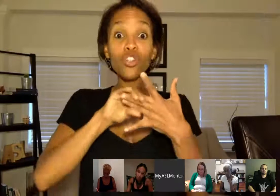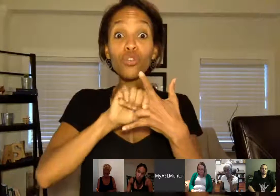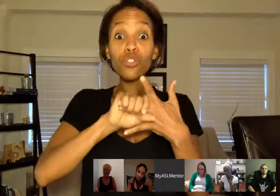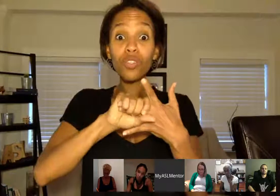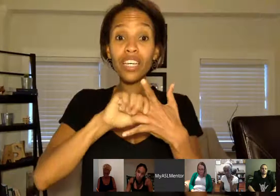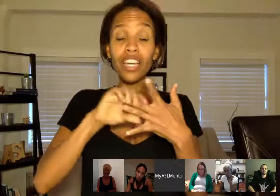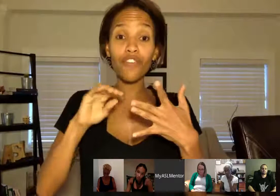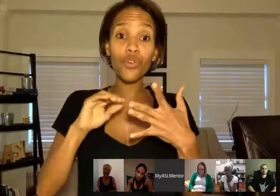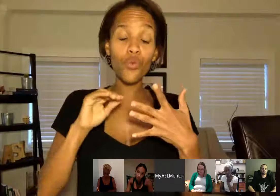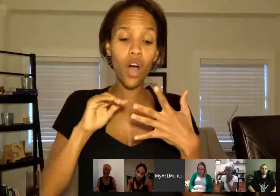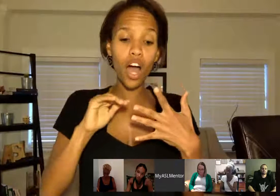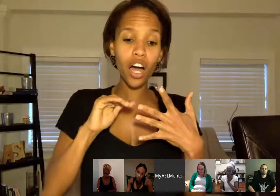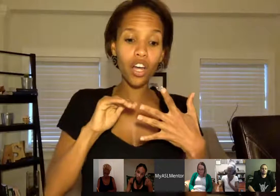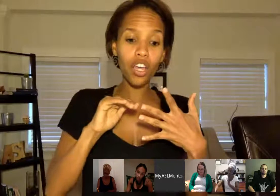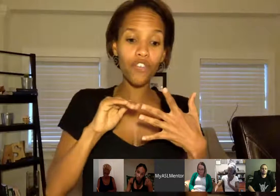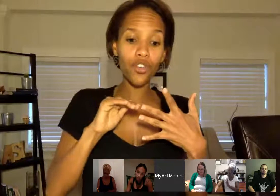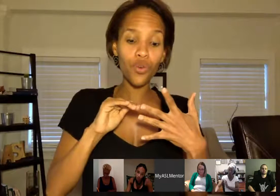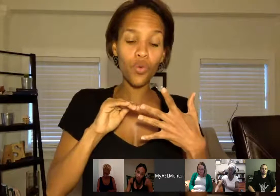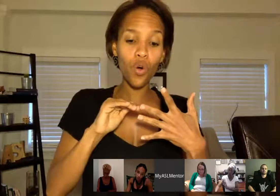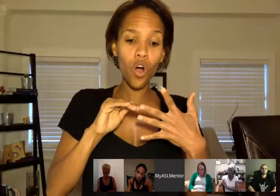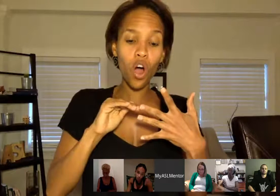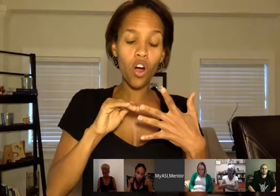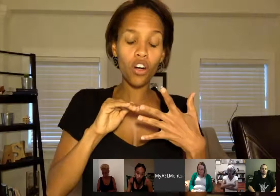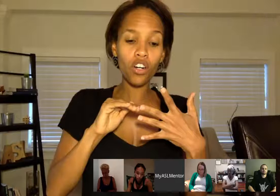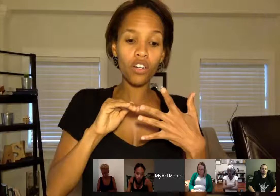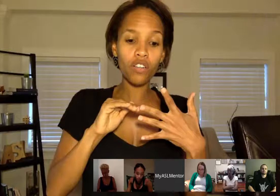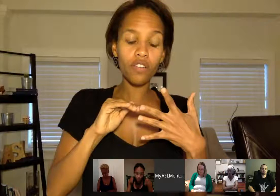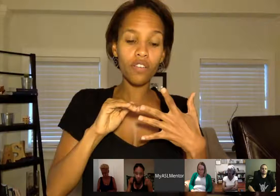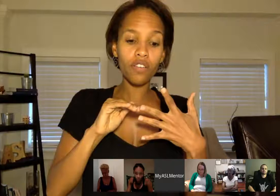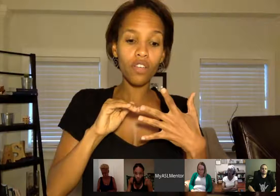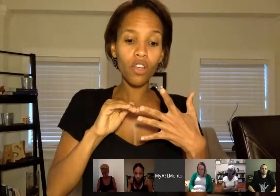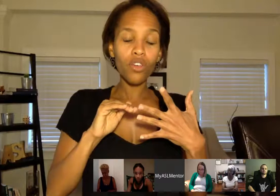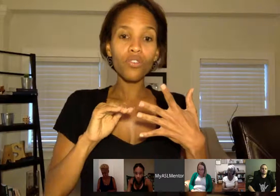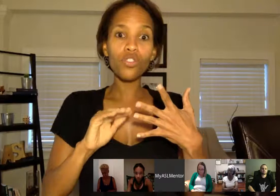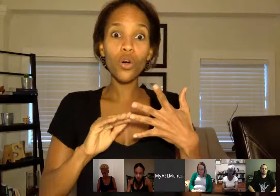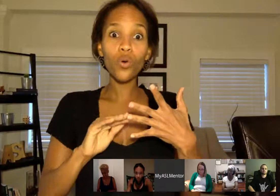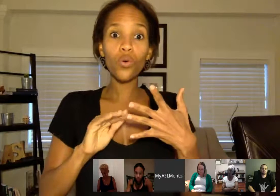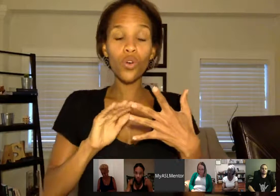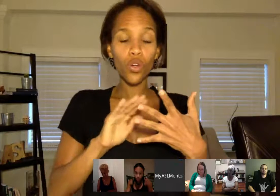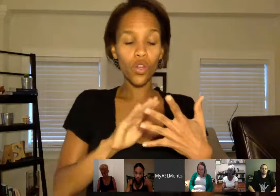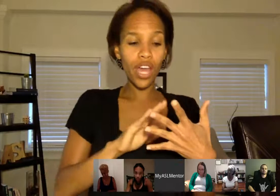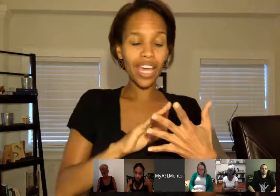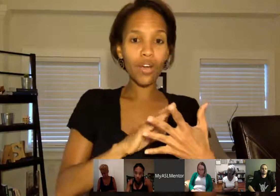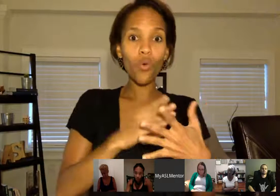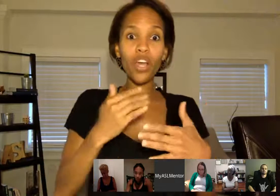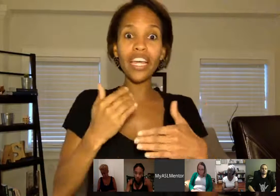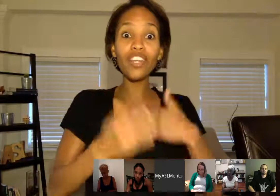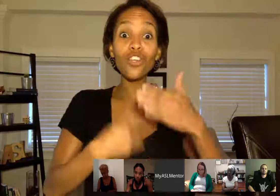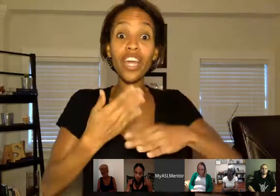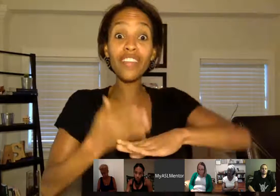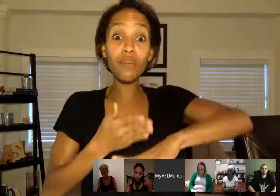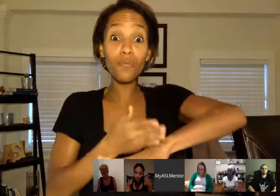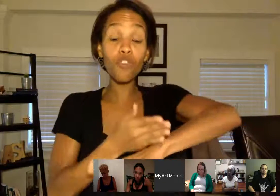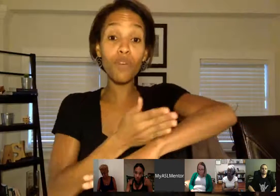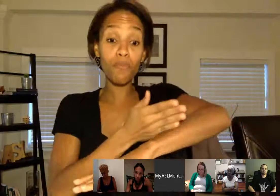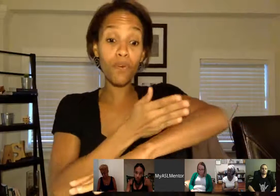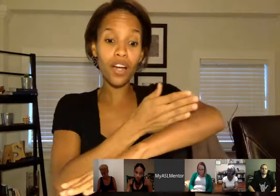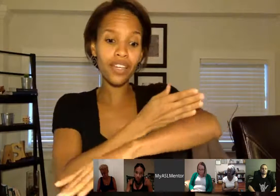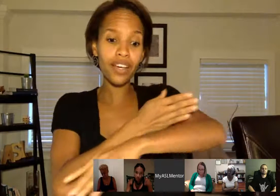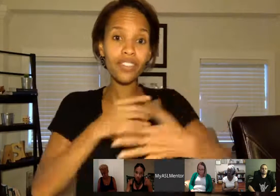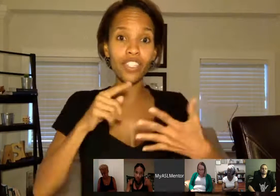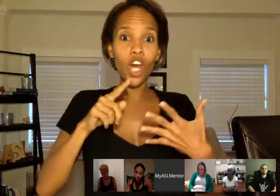And usually if you are, so in the